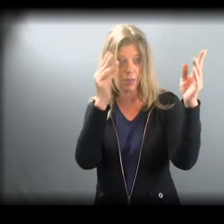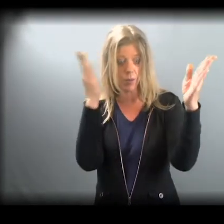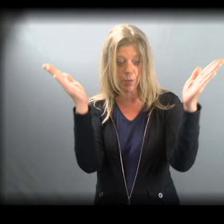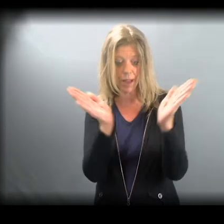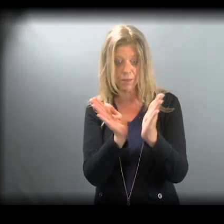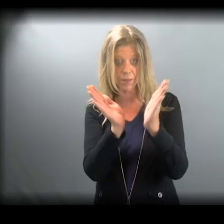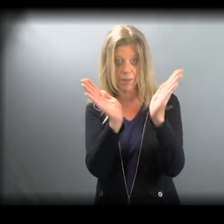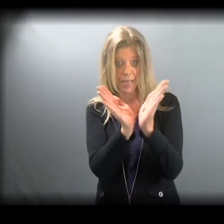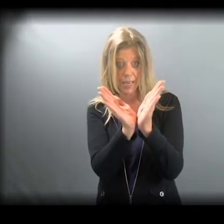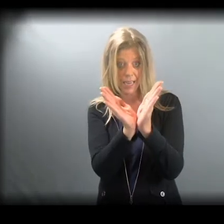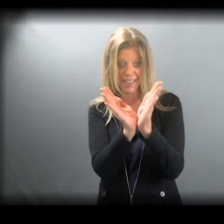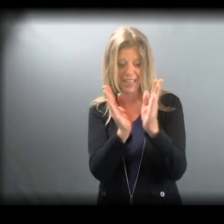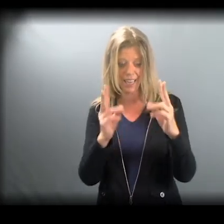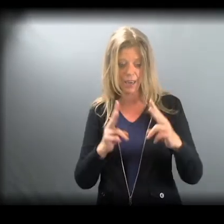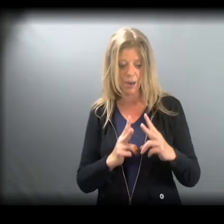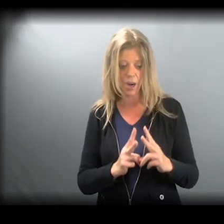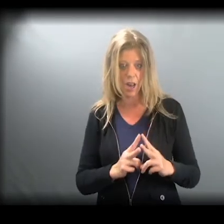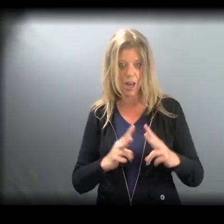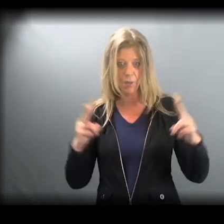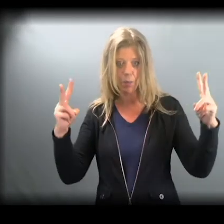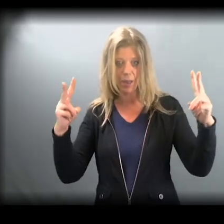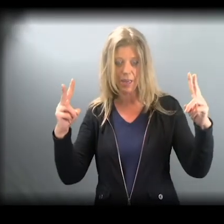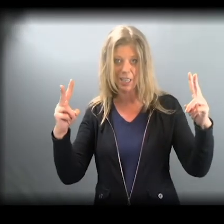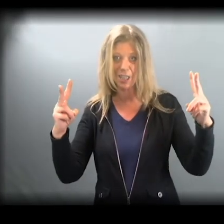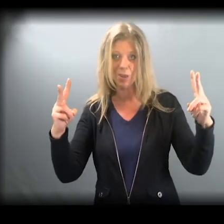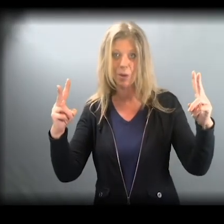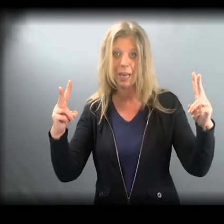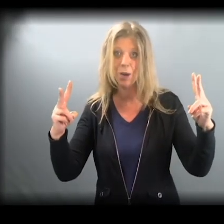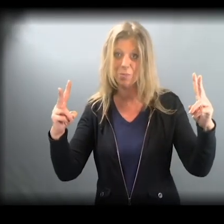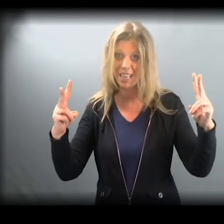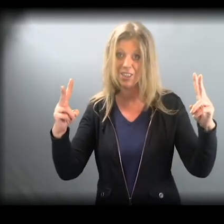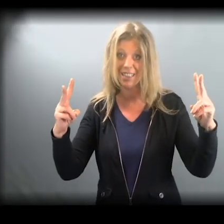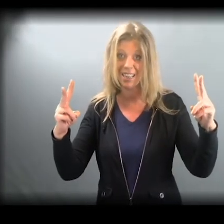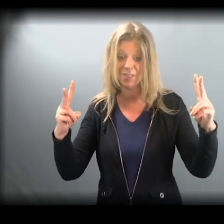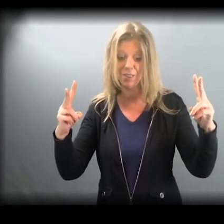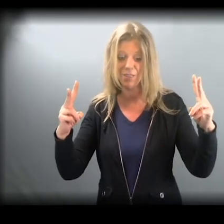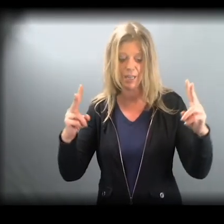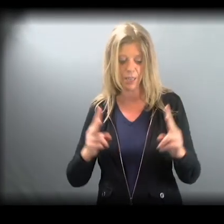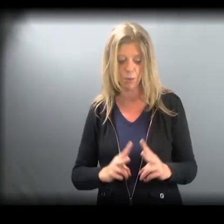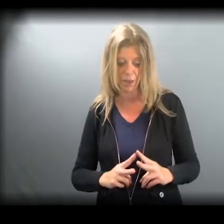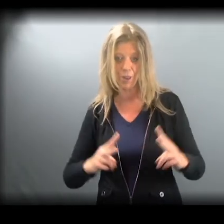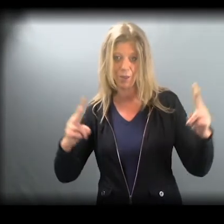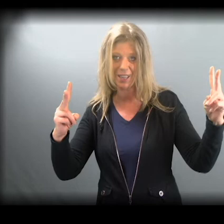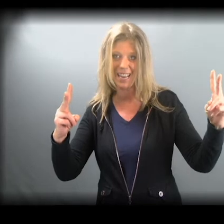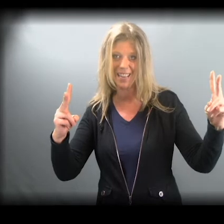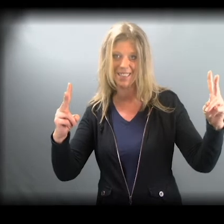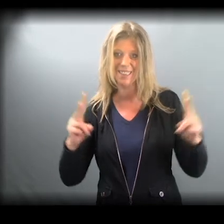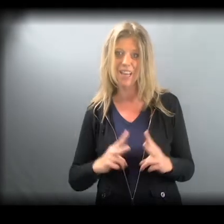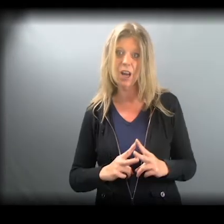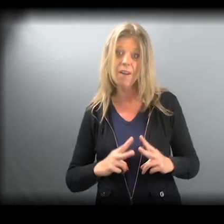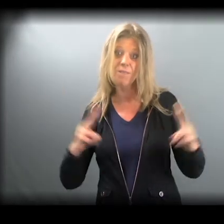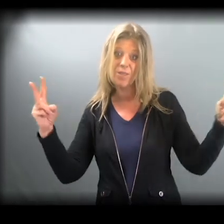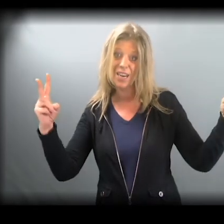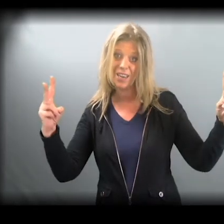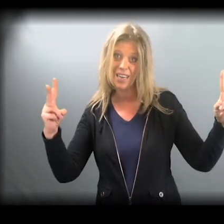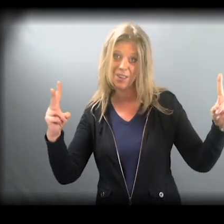you have a V in the air, and you're going up each side of the V with your V hands. Very